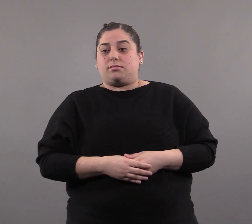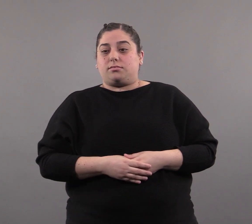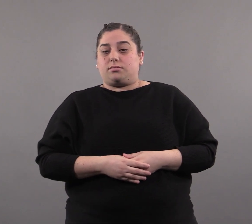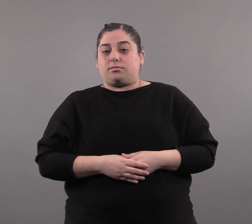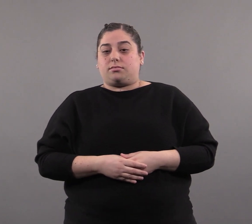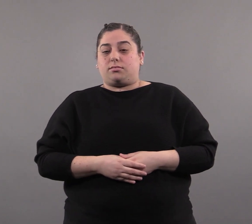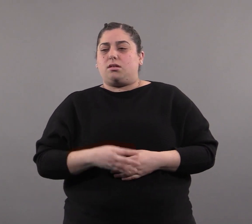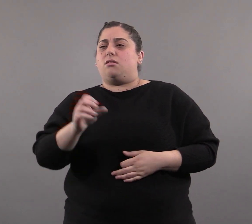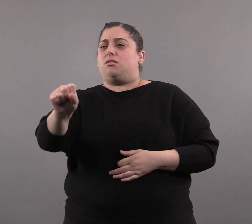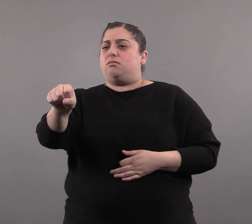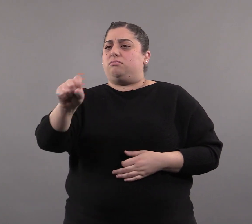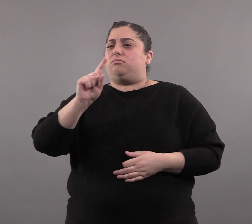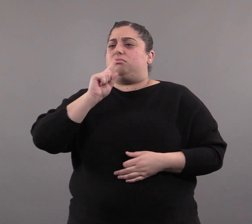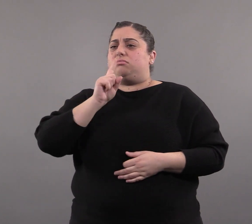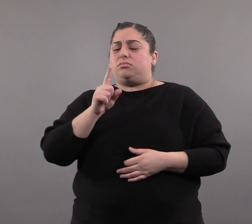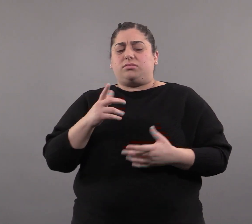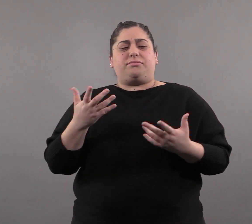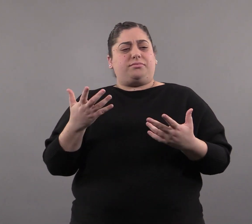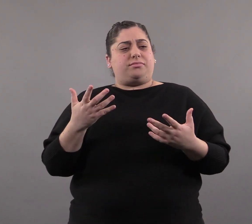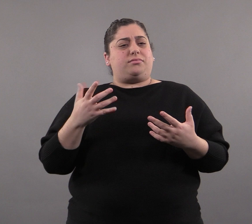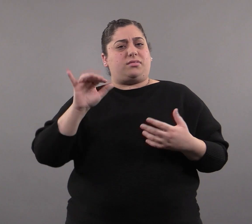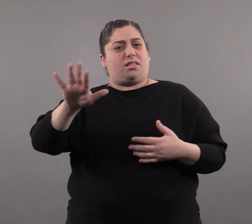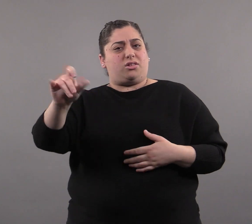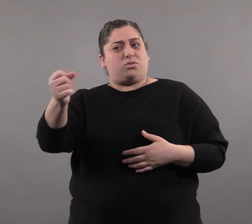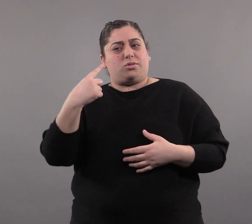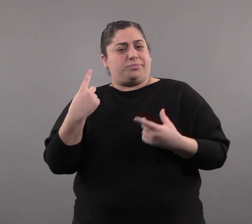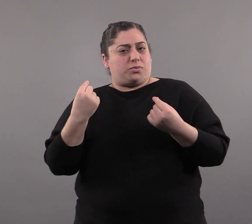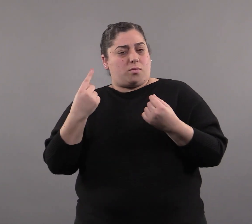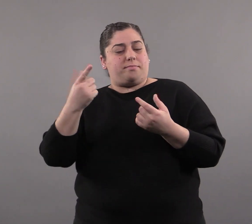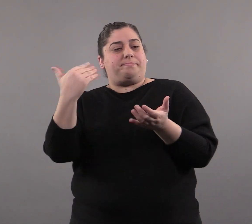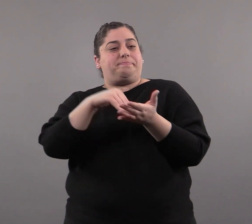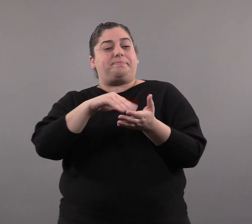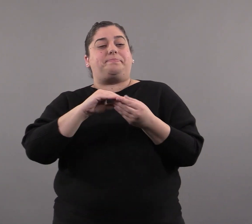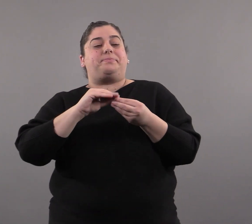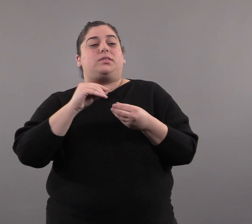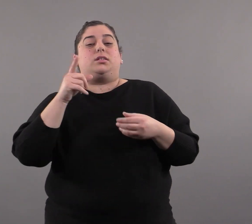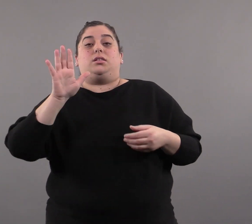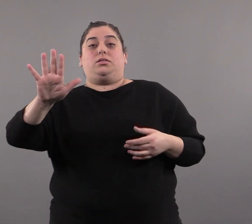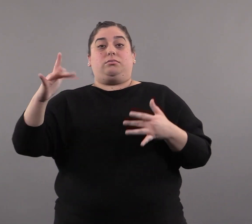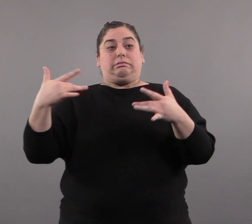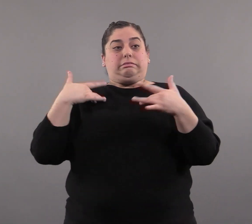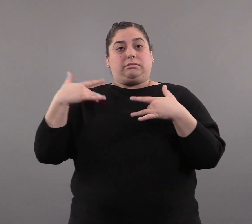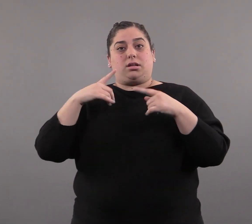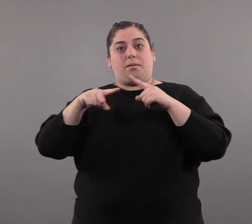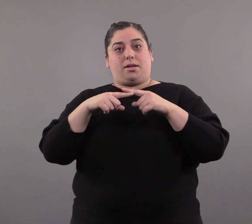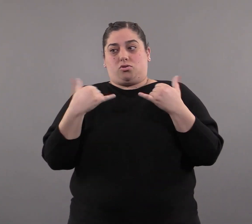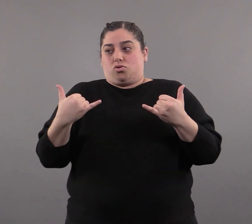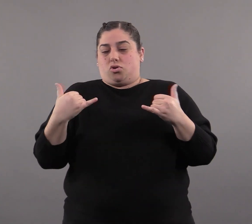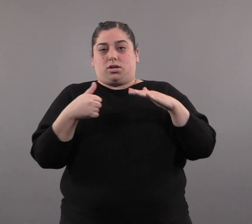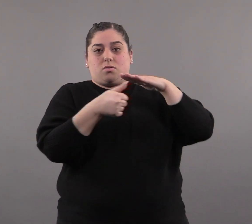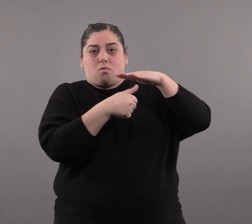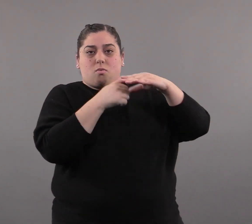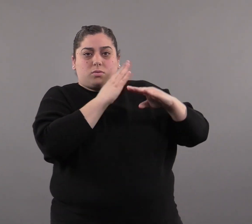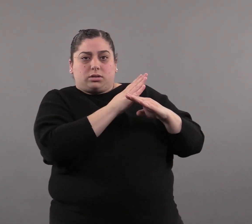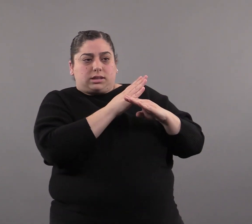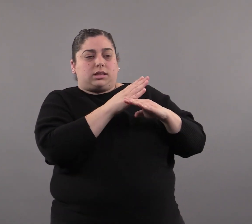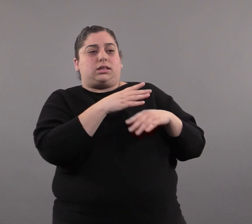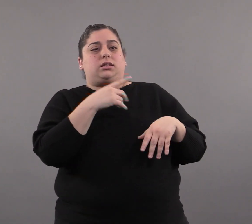Sure. Their question that had to do with concerns about the current quarantine. Again, we follow and support the